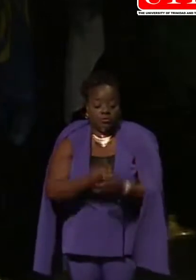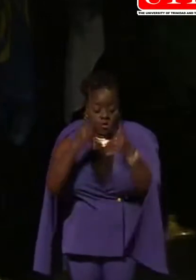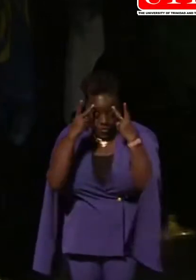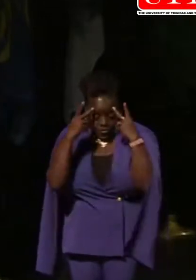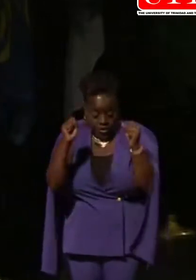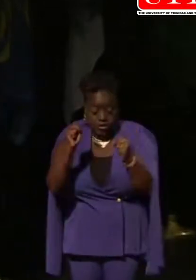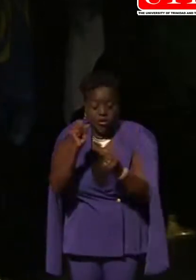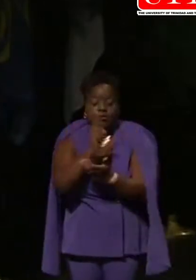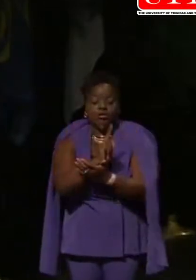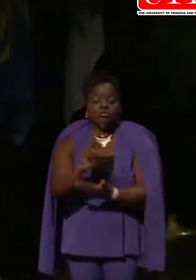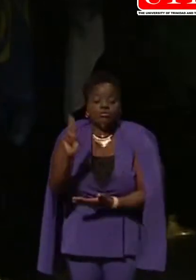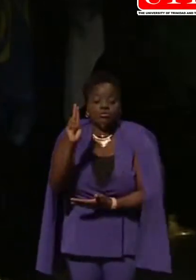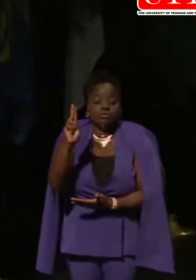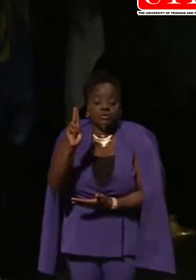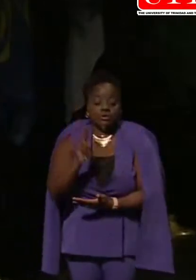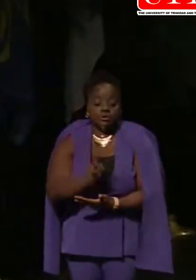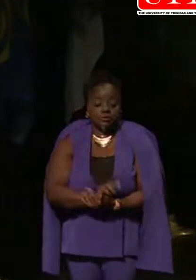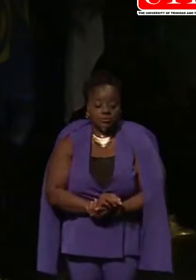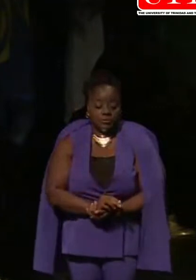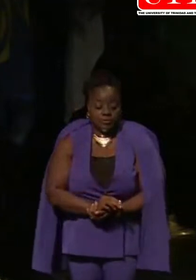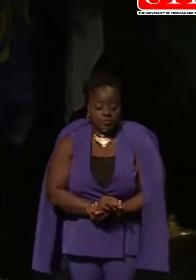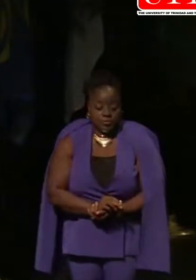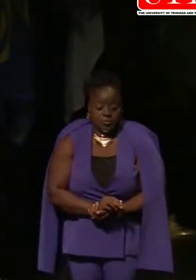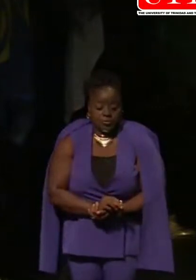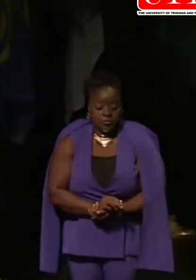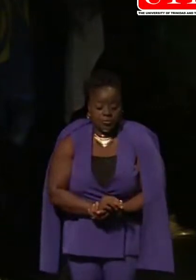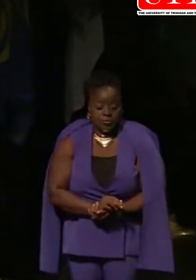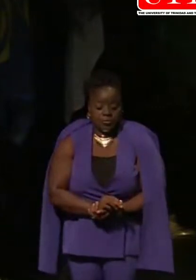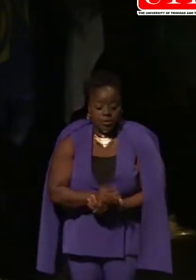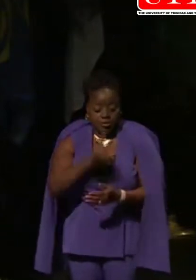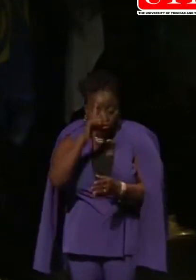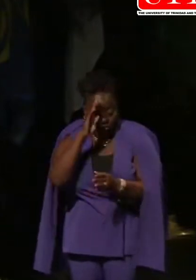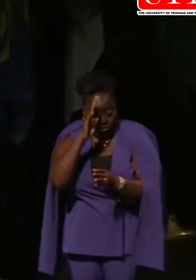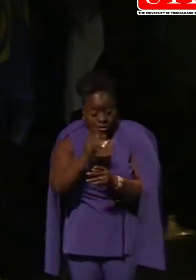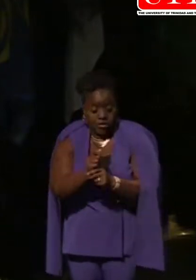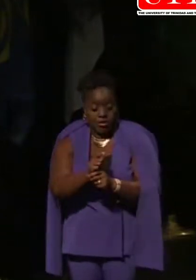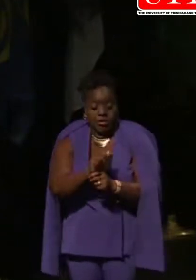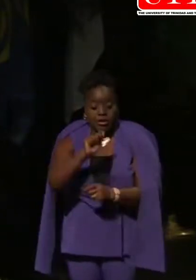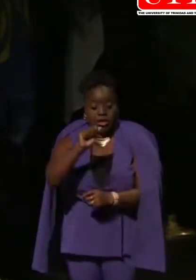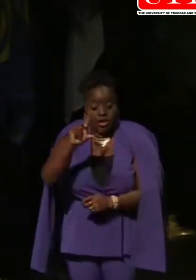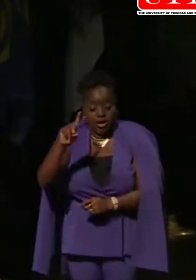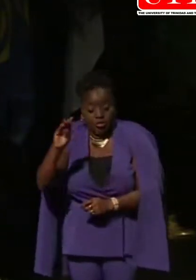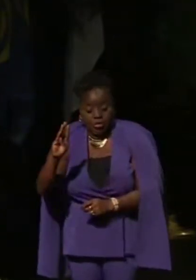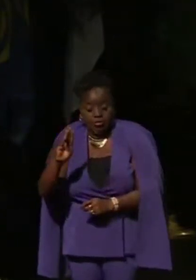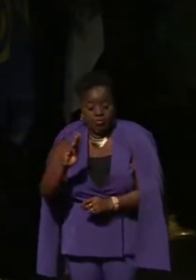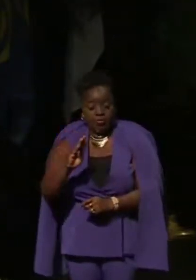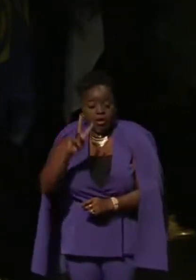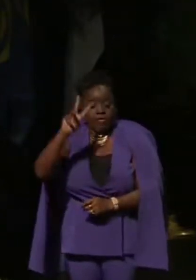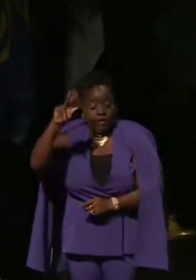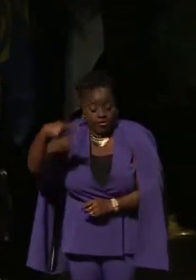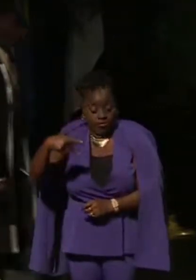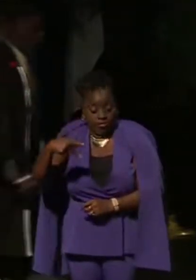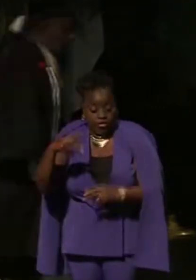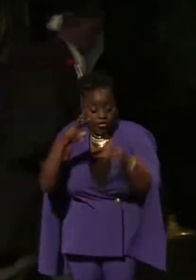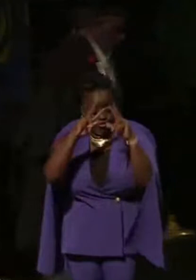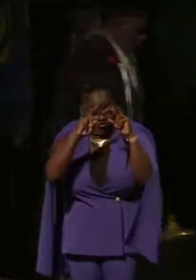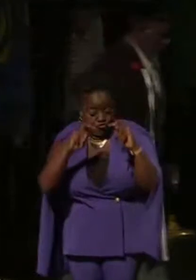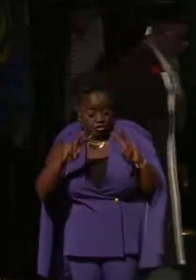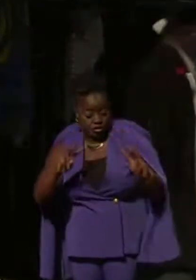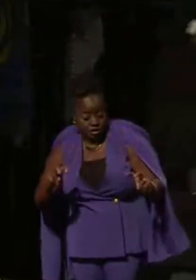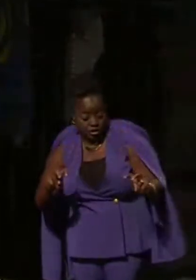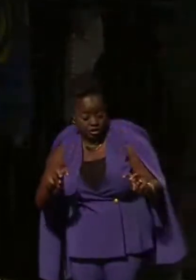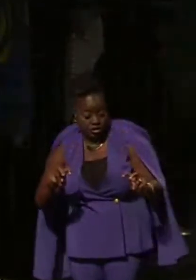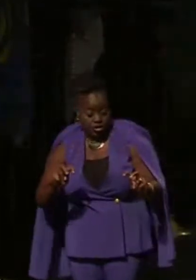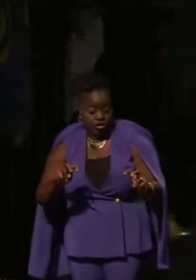President of the University of Trinidad and Tobago. Professor Festus Adoyobo, Vice President, Research, Academic and